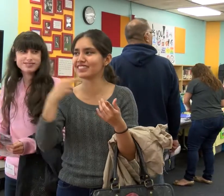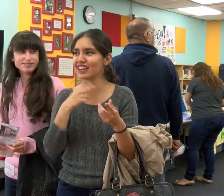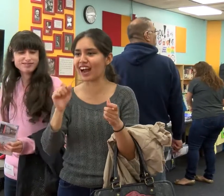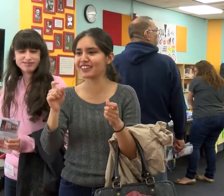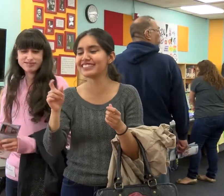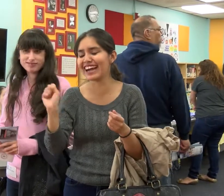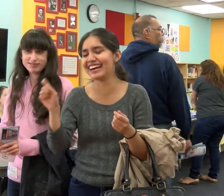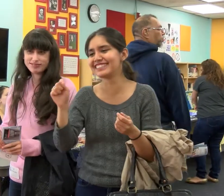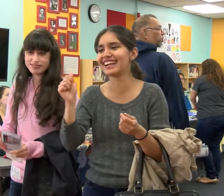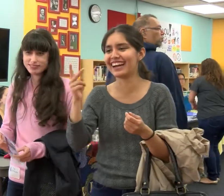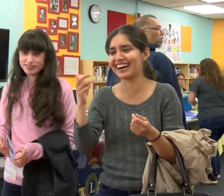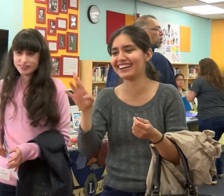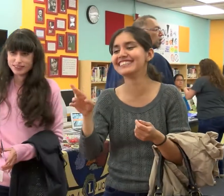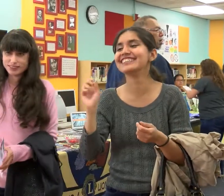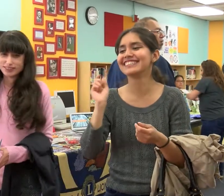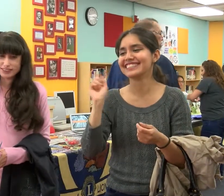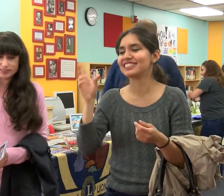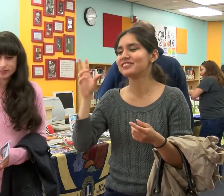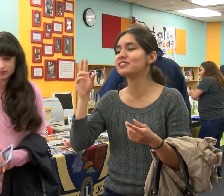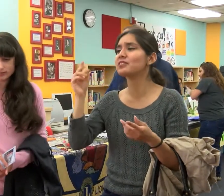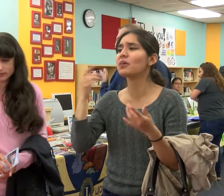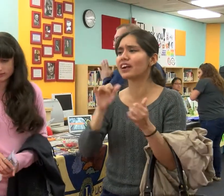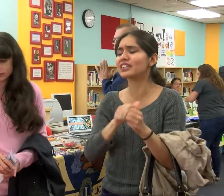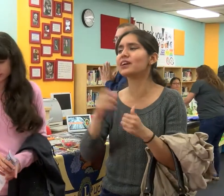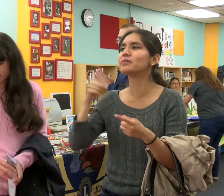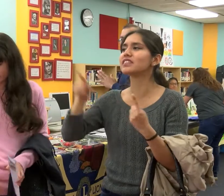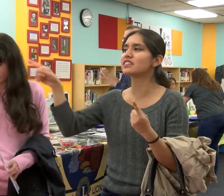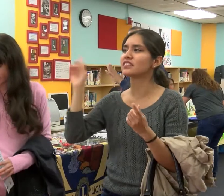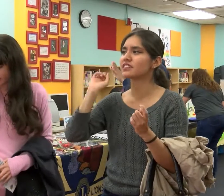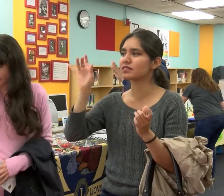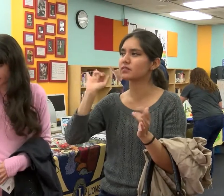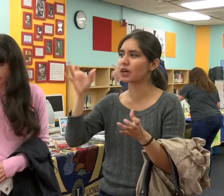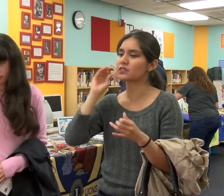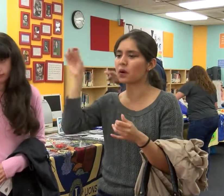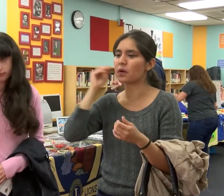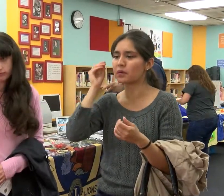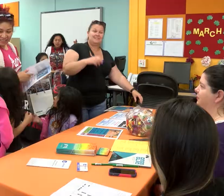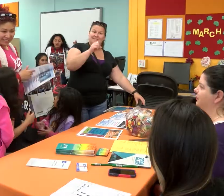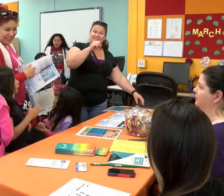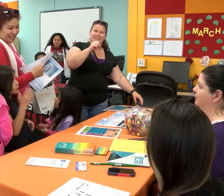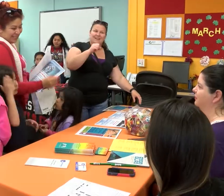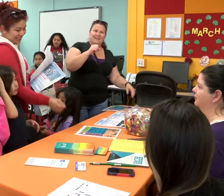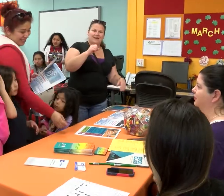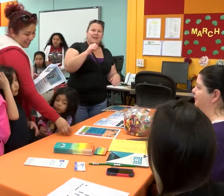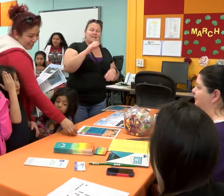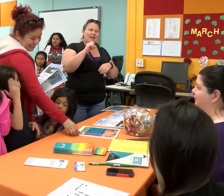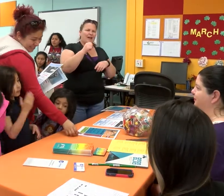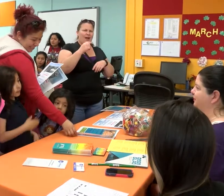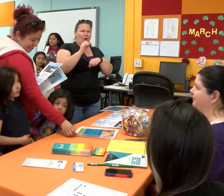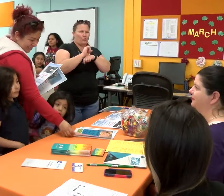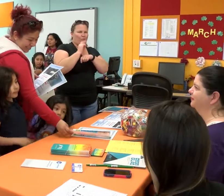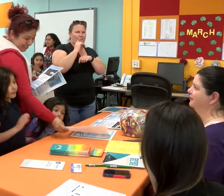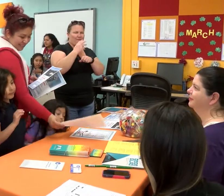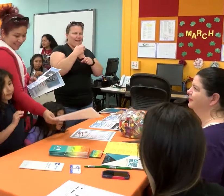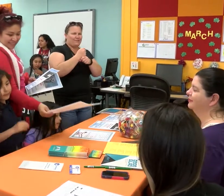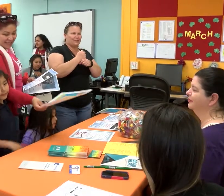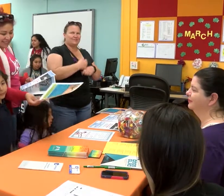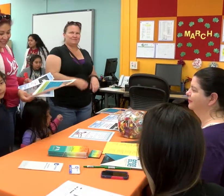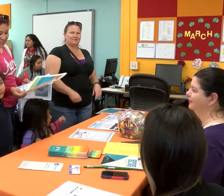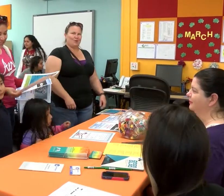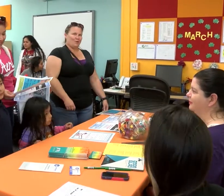vendors here who are getting the word out so that we can provide additional support and services to